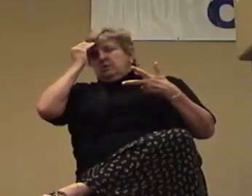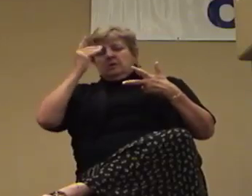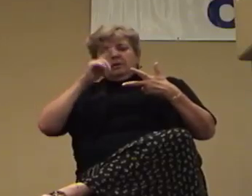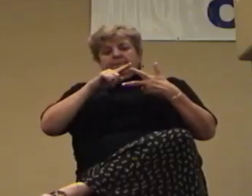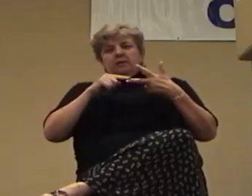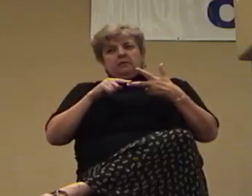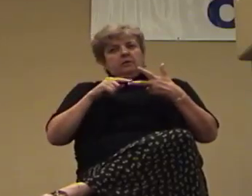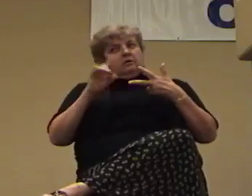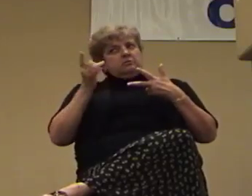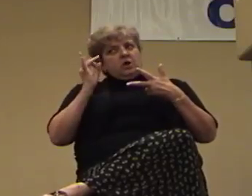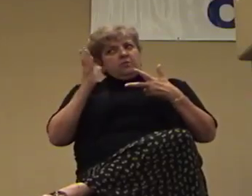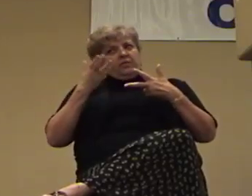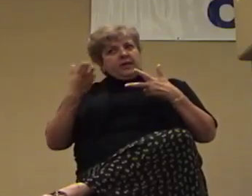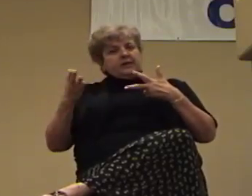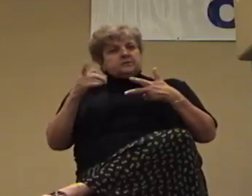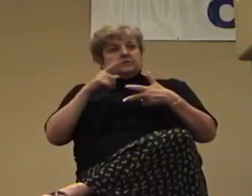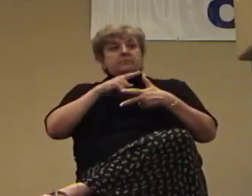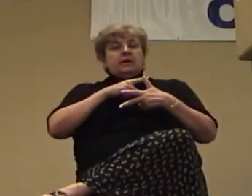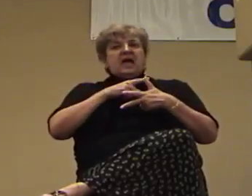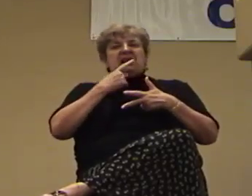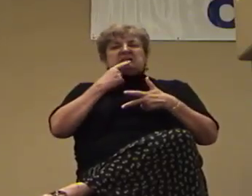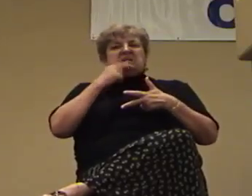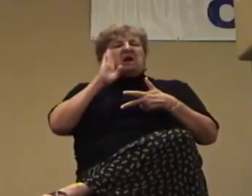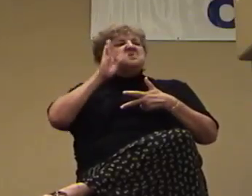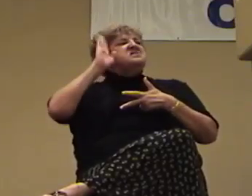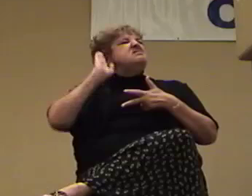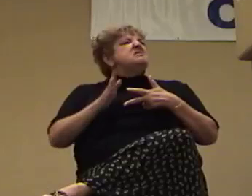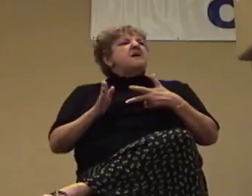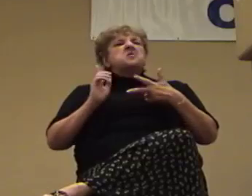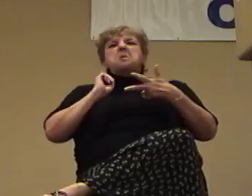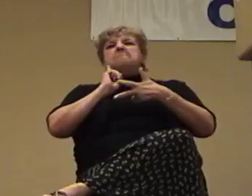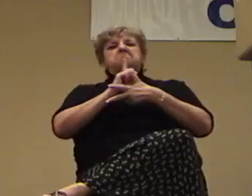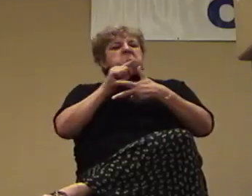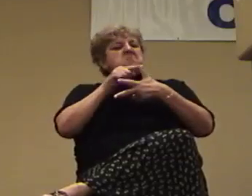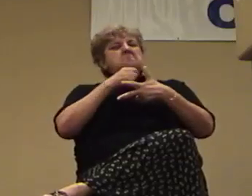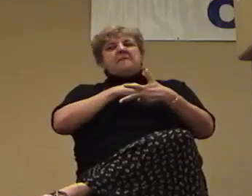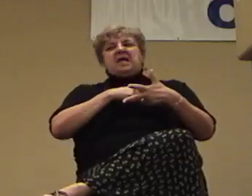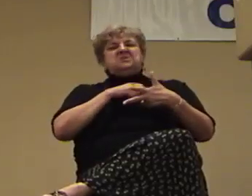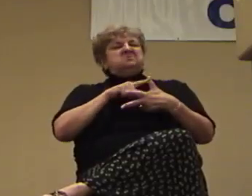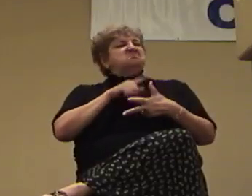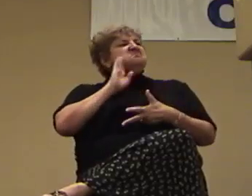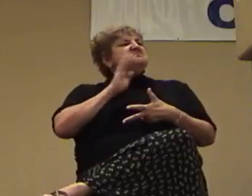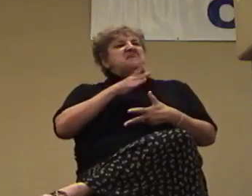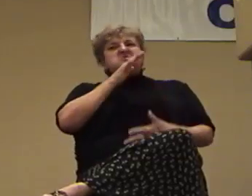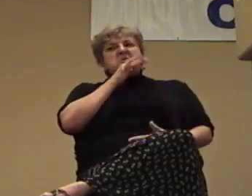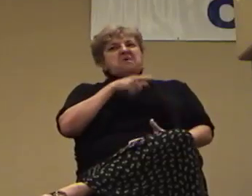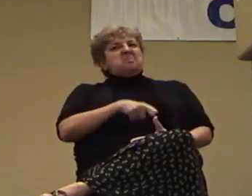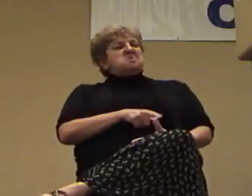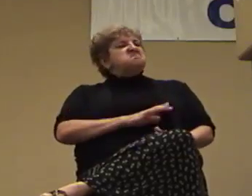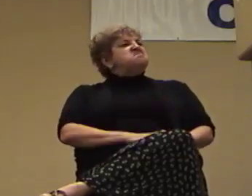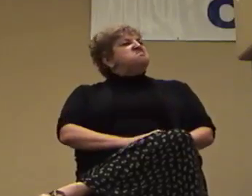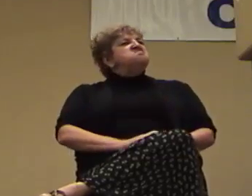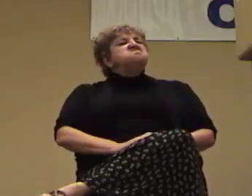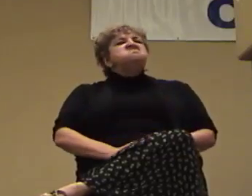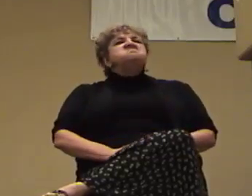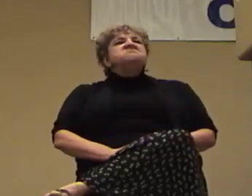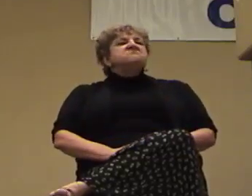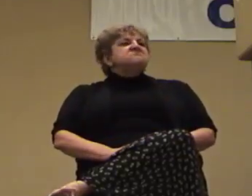I said I will never make amends to her, and the time came. It's easy to be in a meeting of Alcoholics Anonymous, you get so spiritual, you start levitating. You know